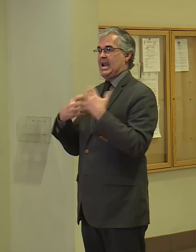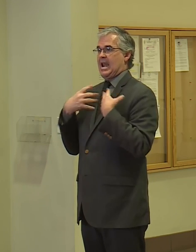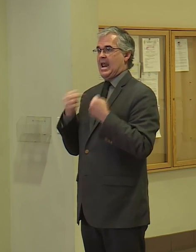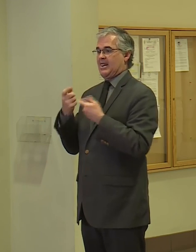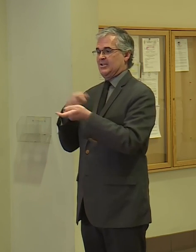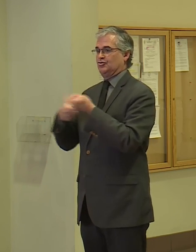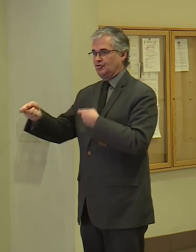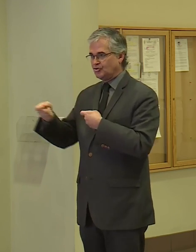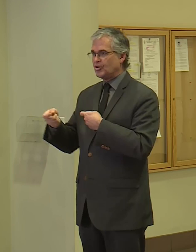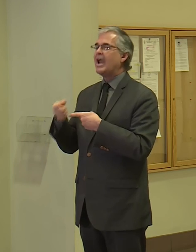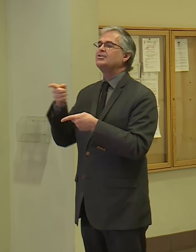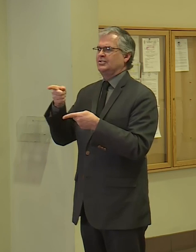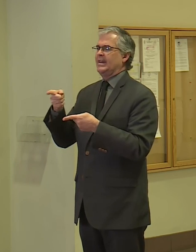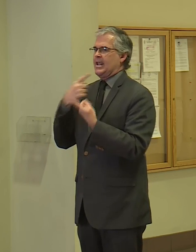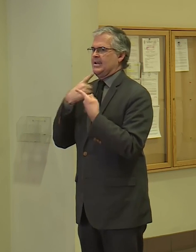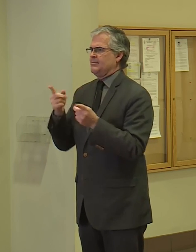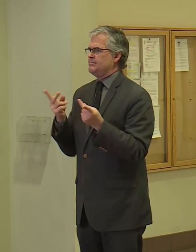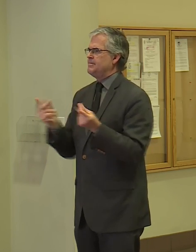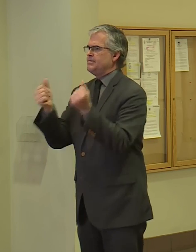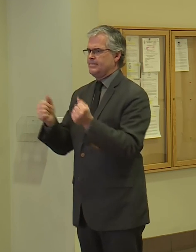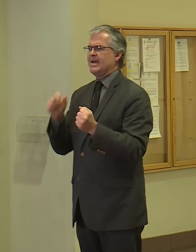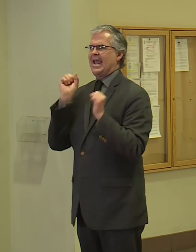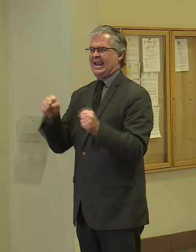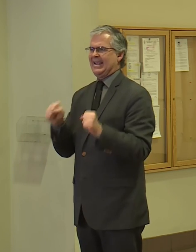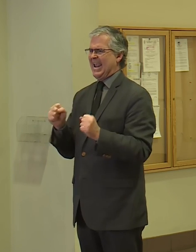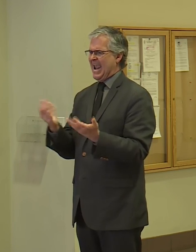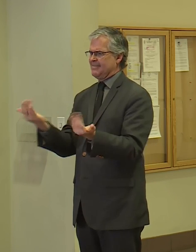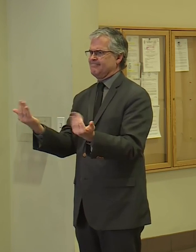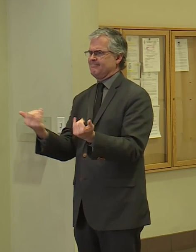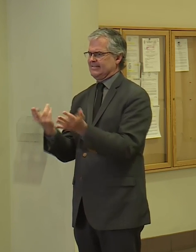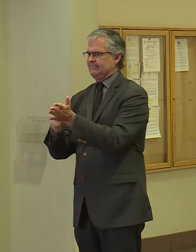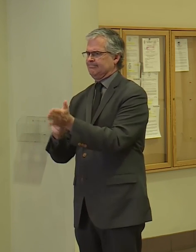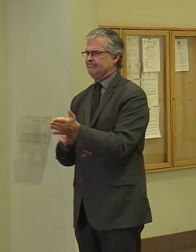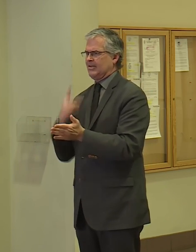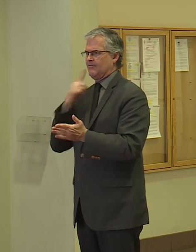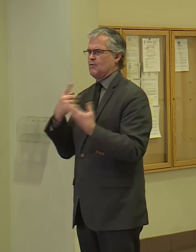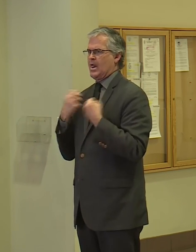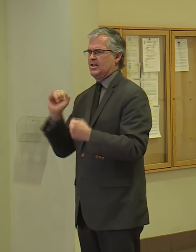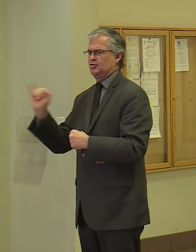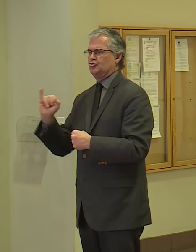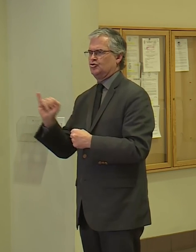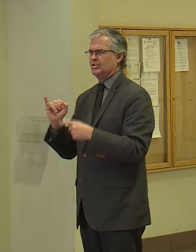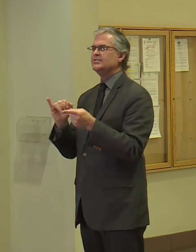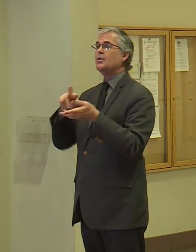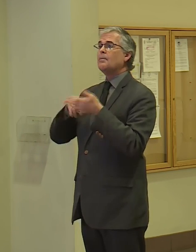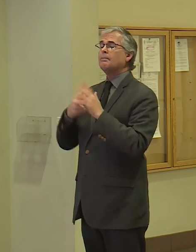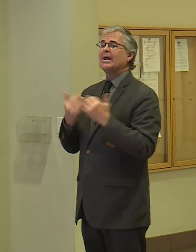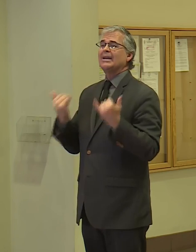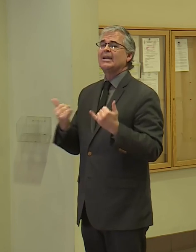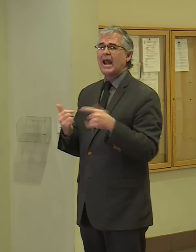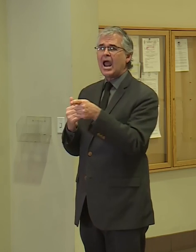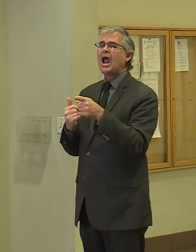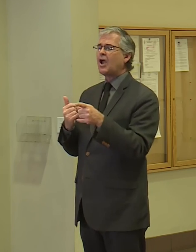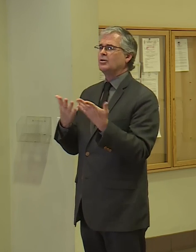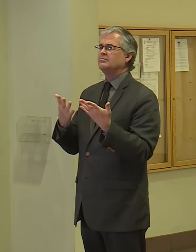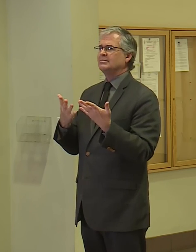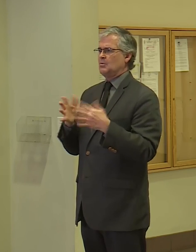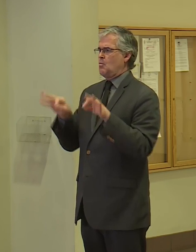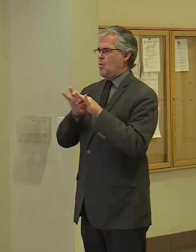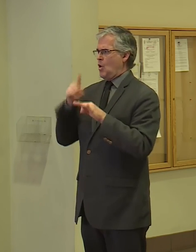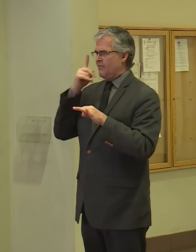enrollment there is no better time than right now to take proactive steps to ensure your health in the future in